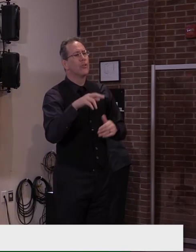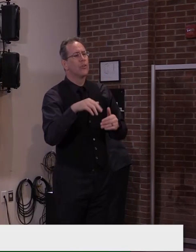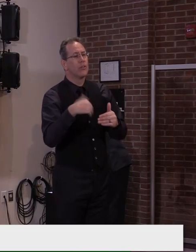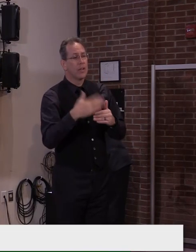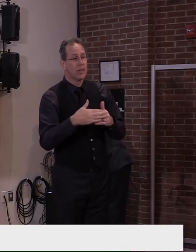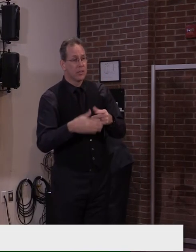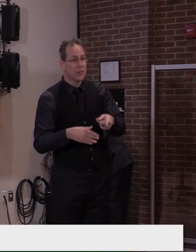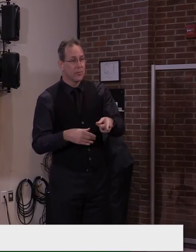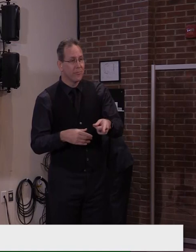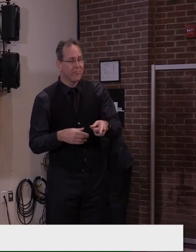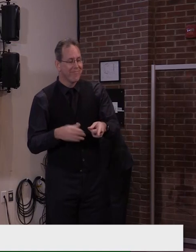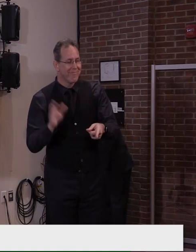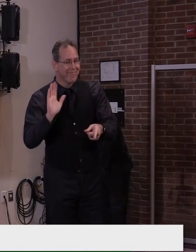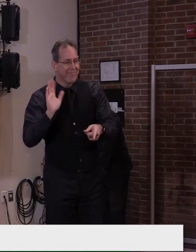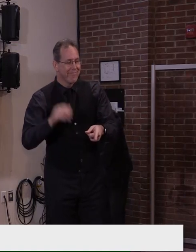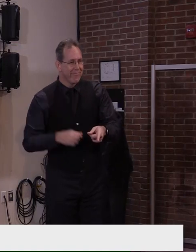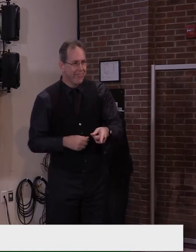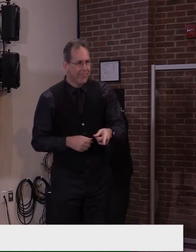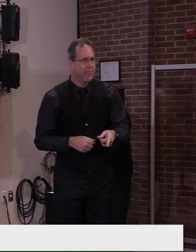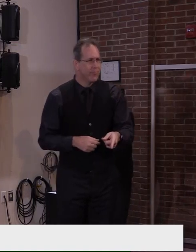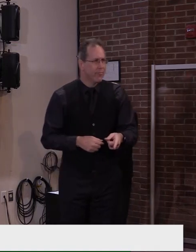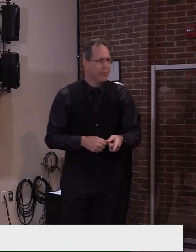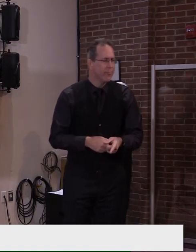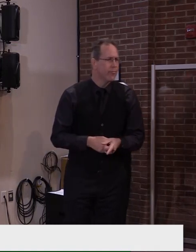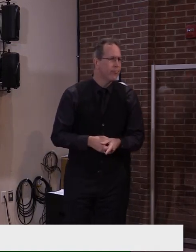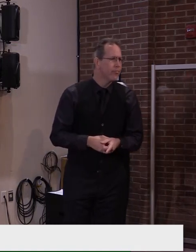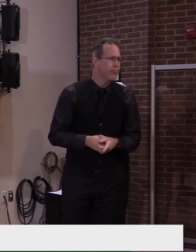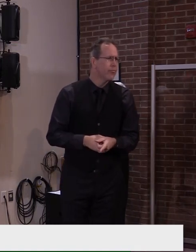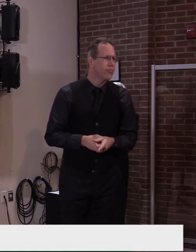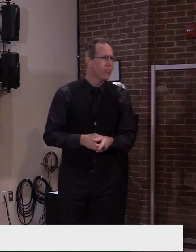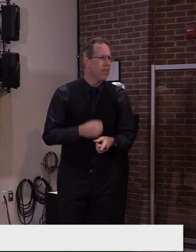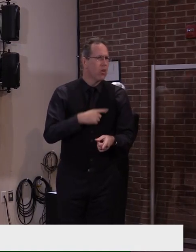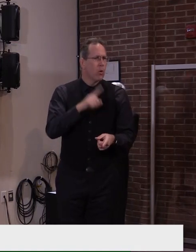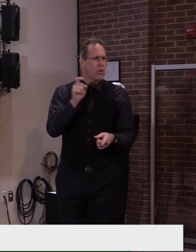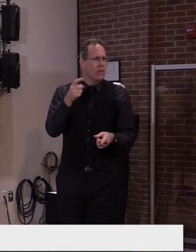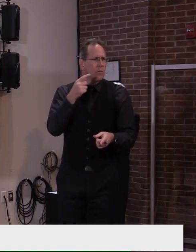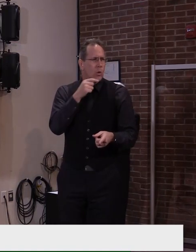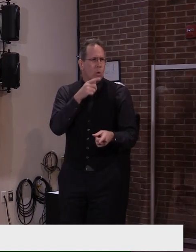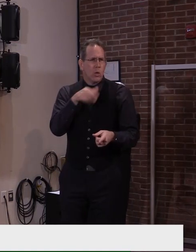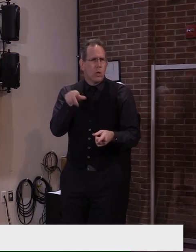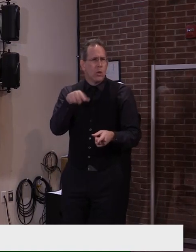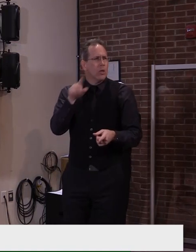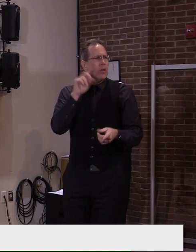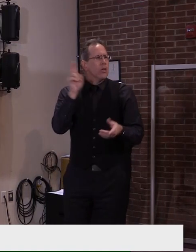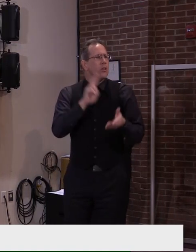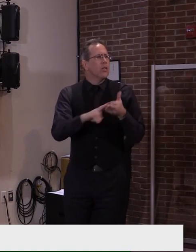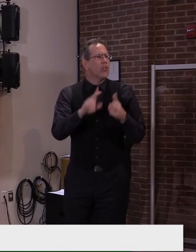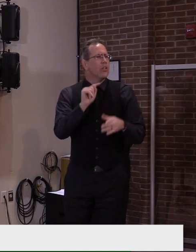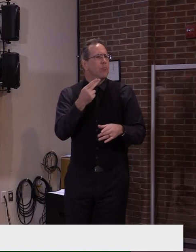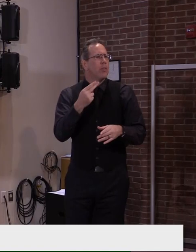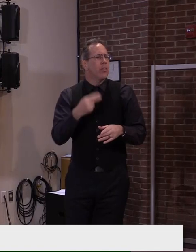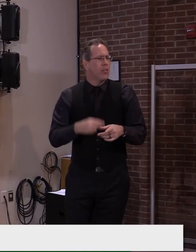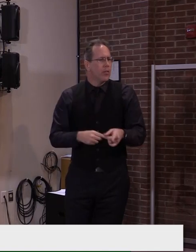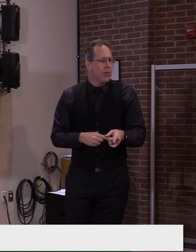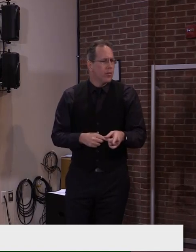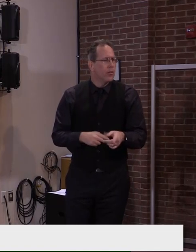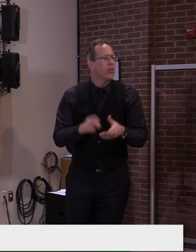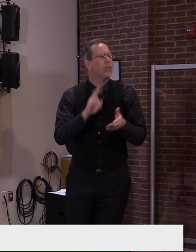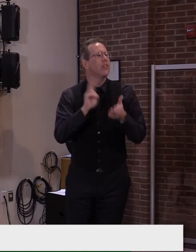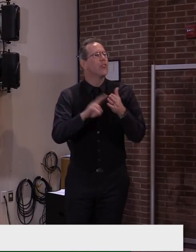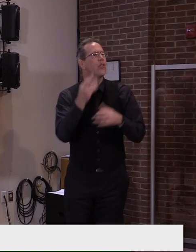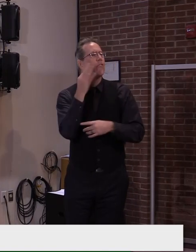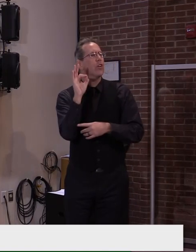Hi, I have a couple questions. I believe that they will be for Secretary French. The first one is just